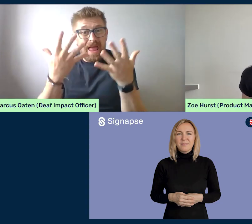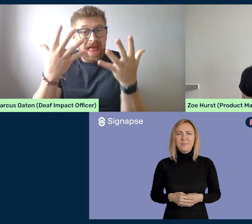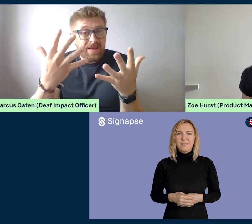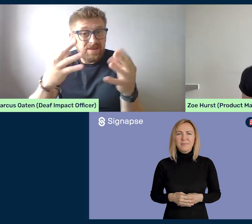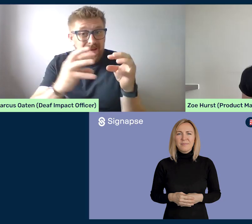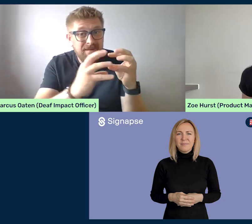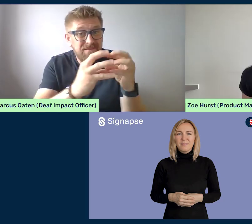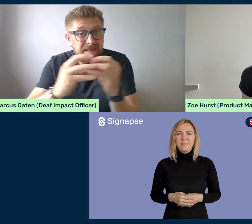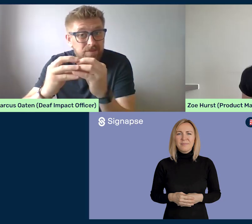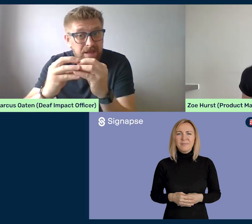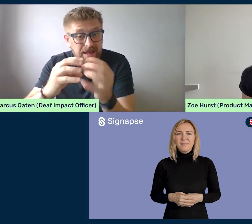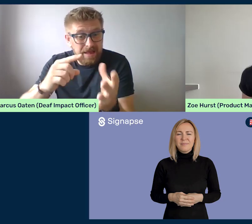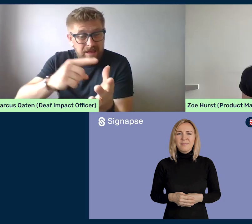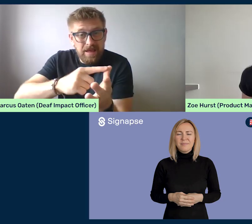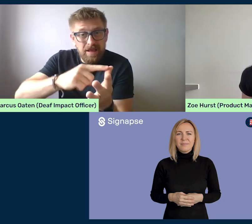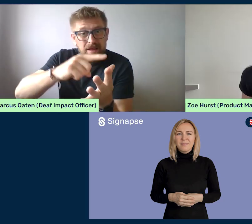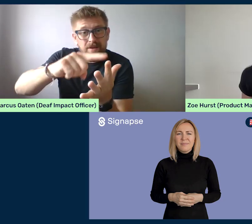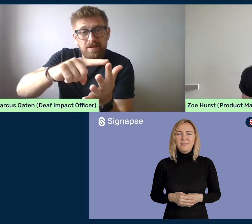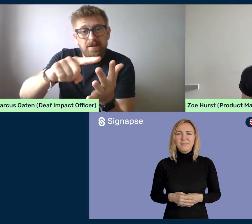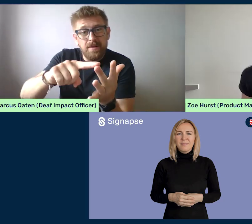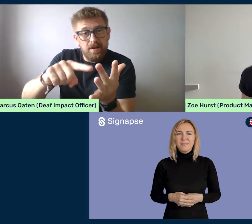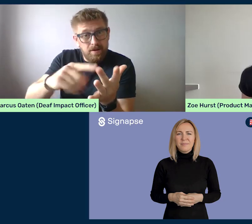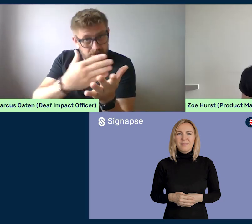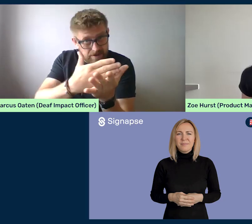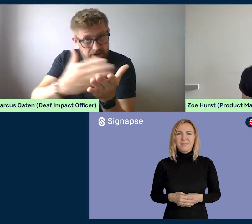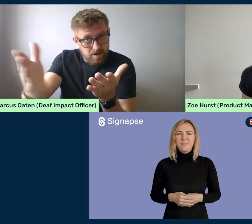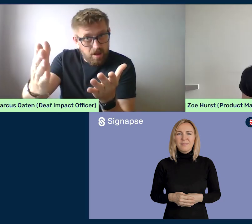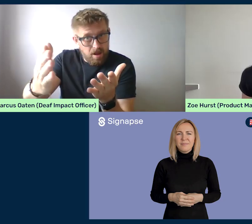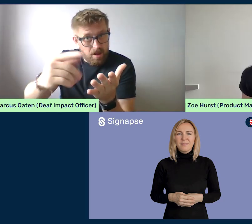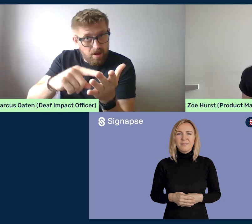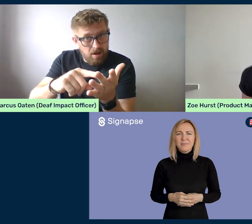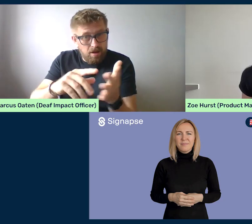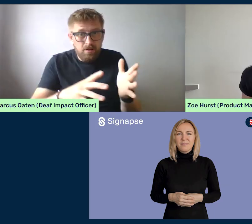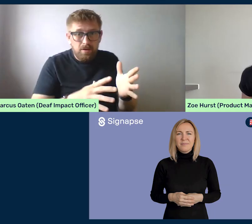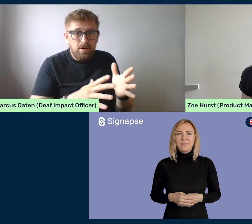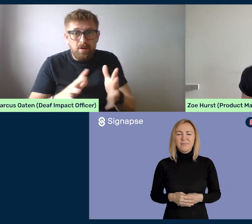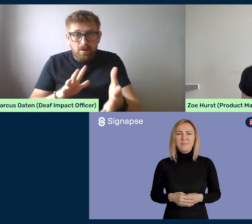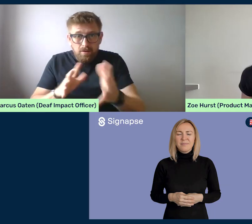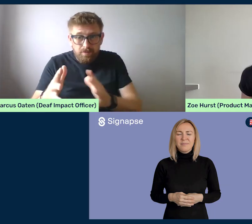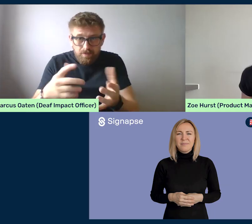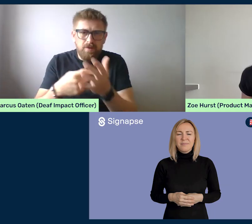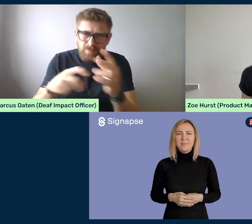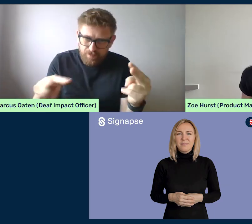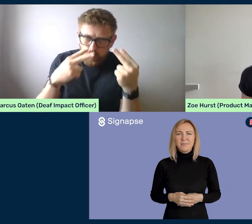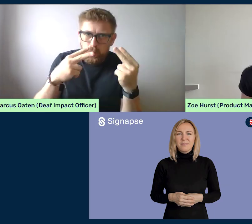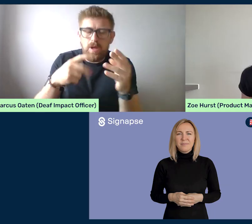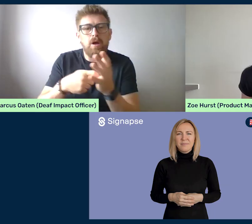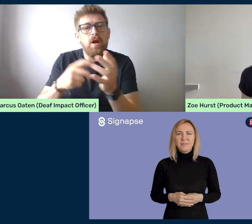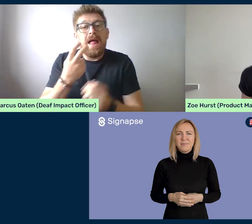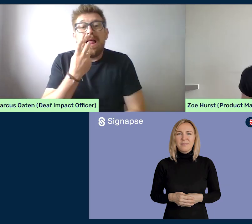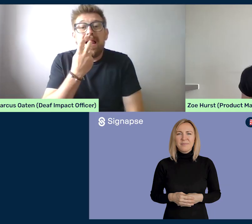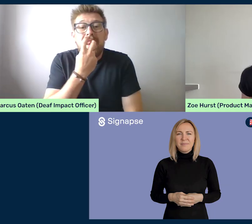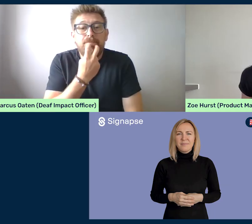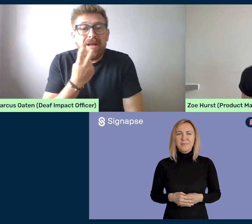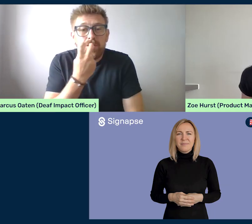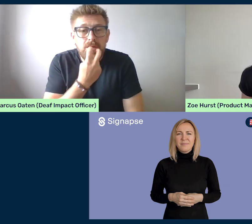in terms of the facial expression that's presented, in terms of the Mm, hands and the execution of finger spelling. Is that clear? Can you